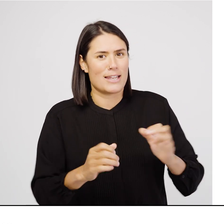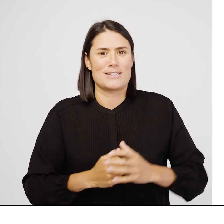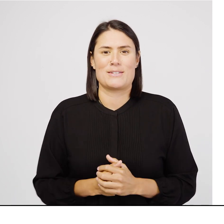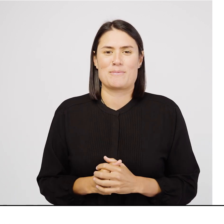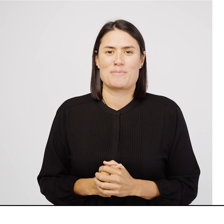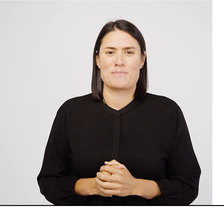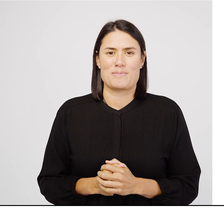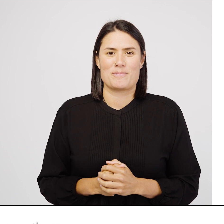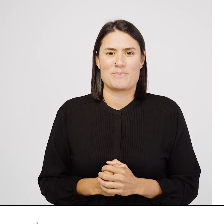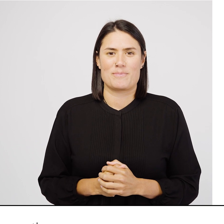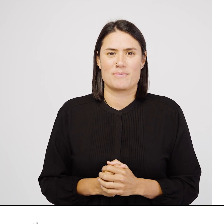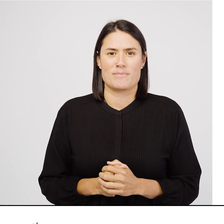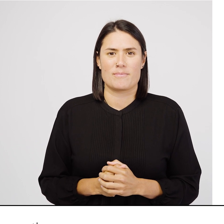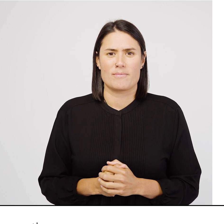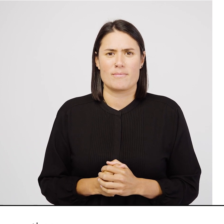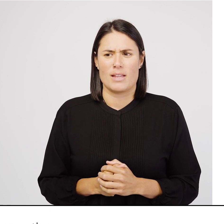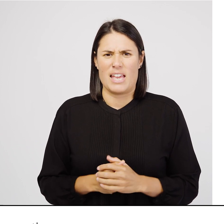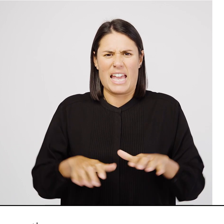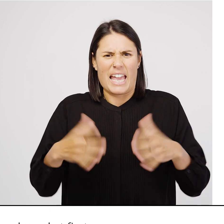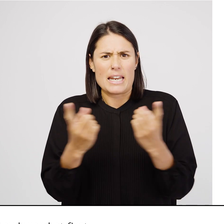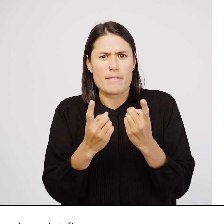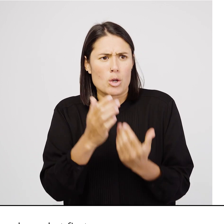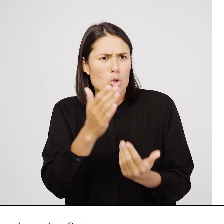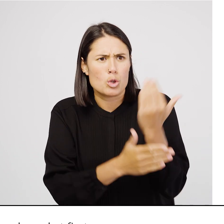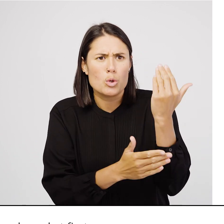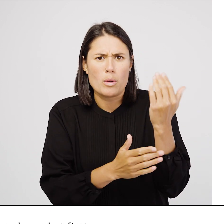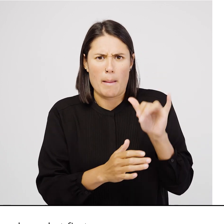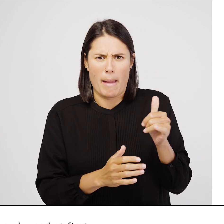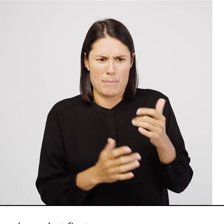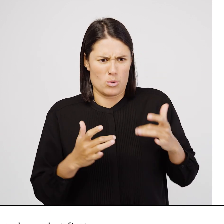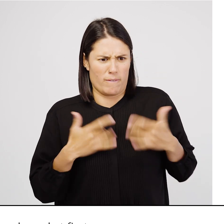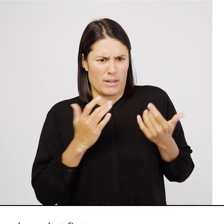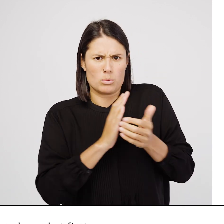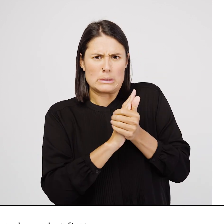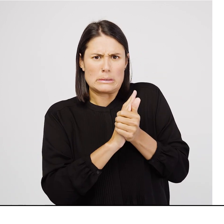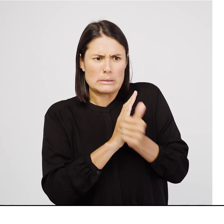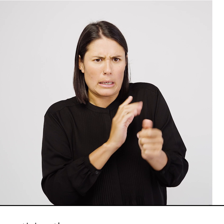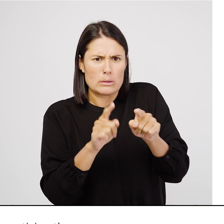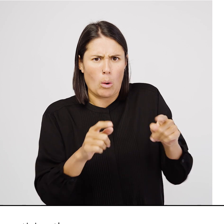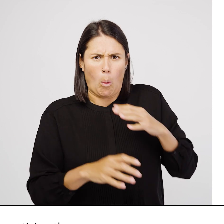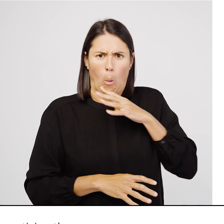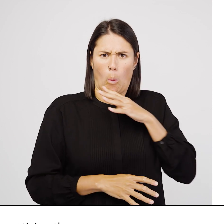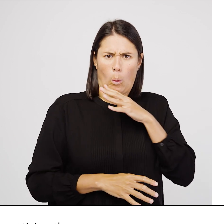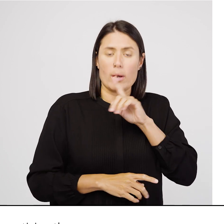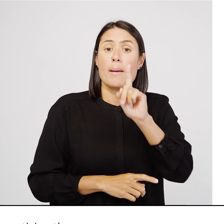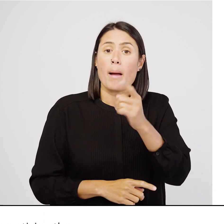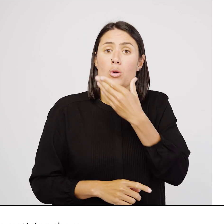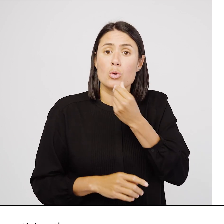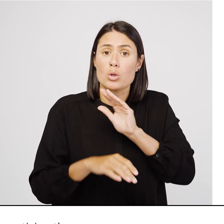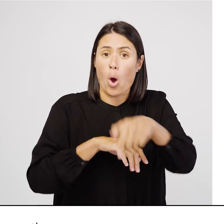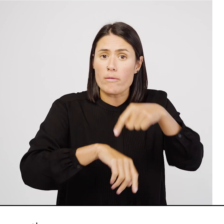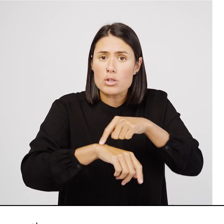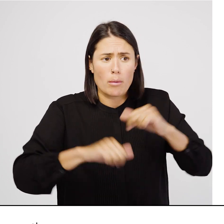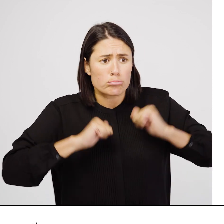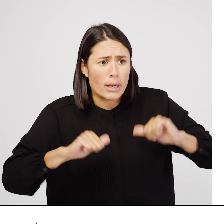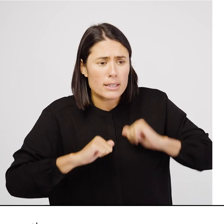silence. Like anything new, these 6 skills might feel awkward at first, but by using and practicing